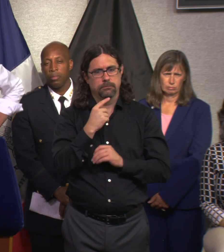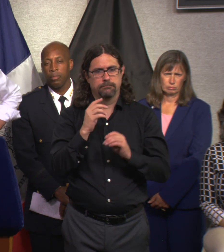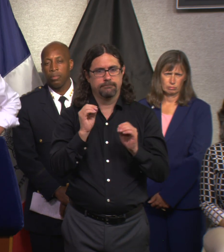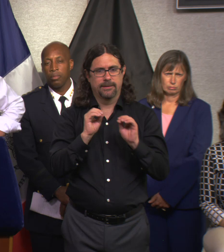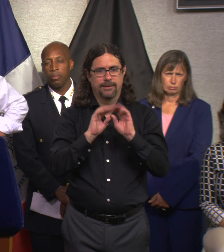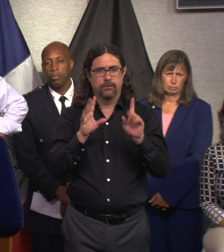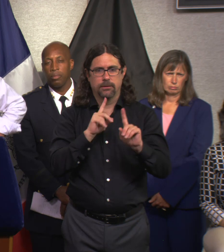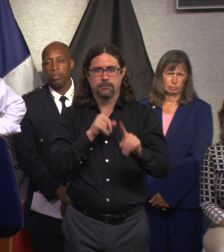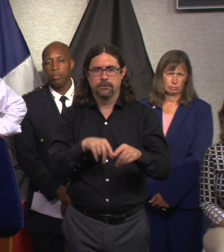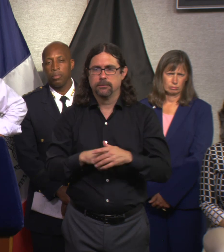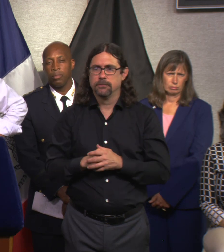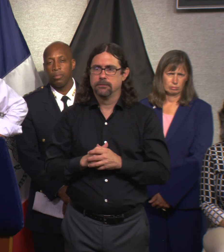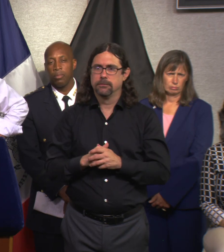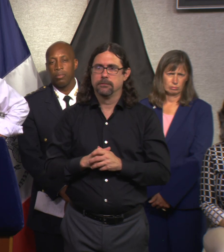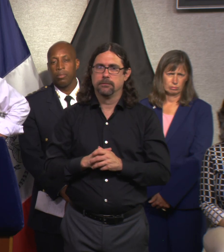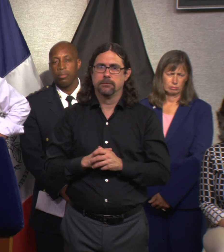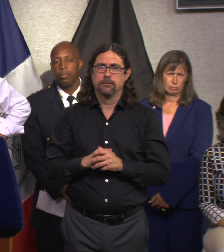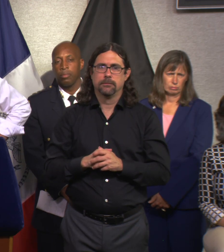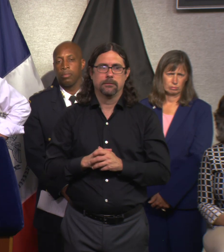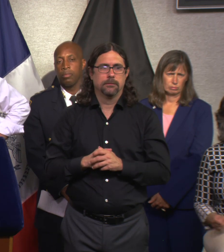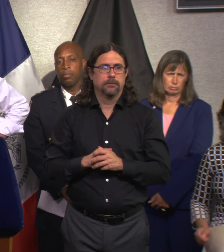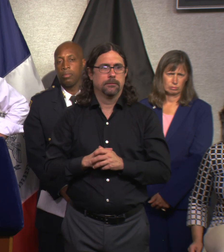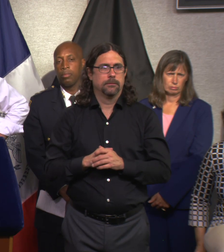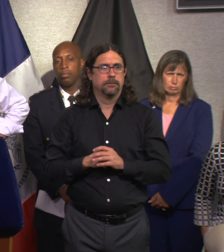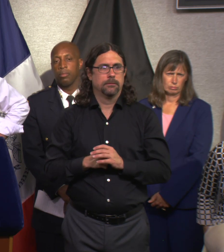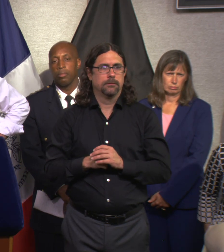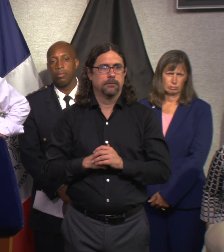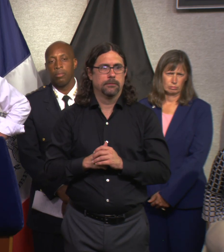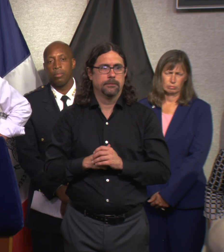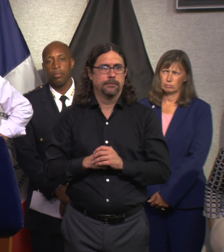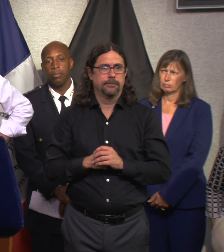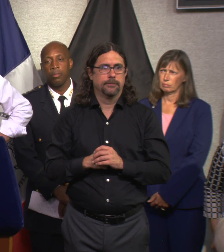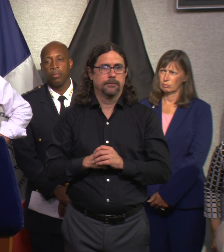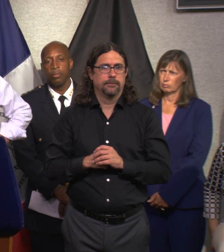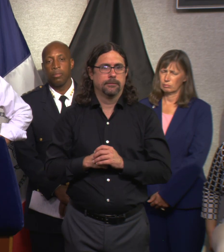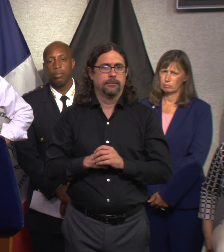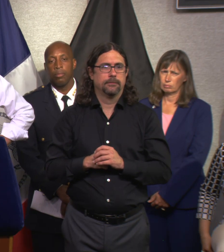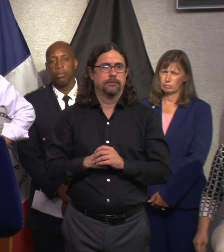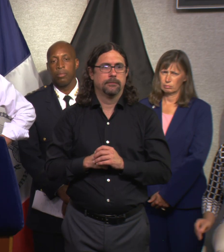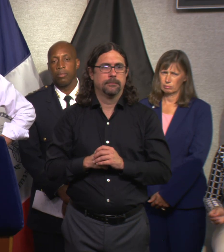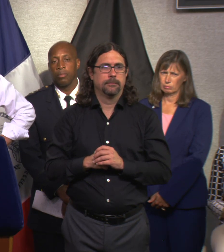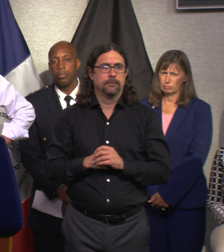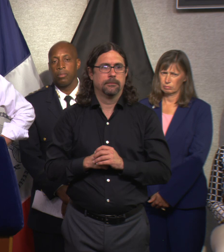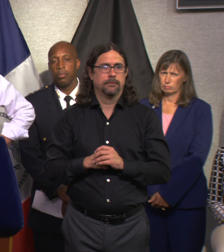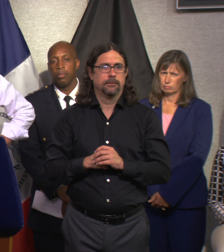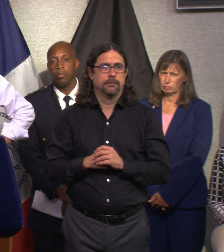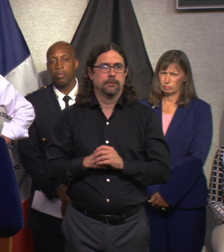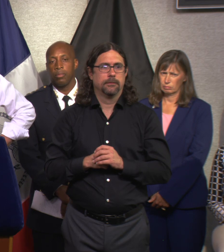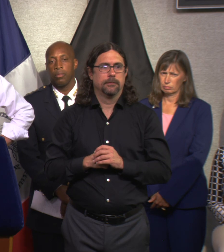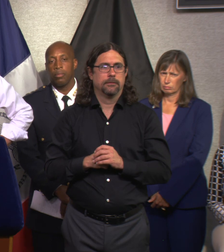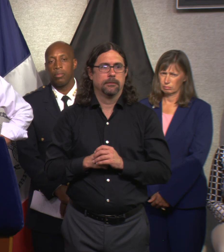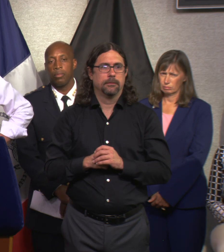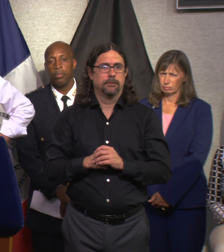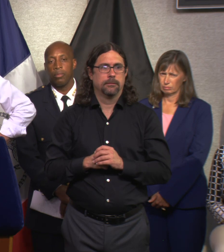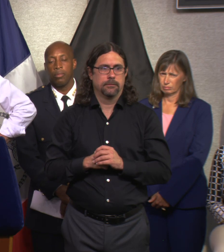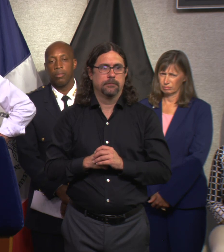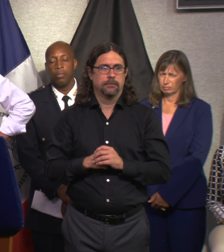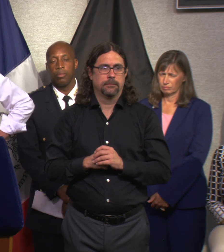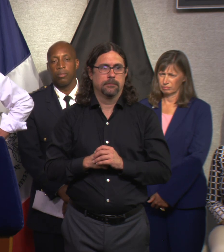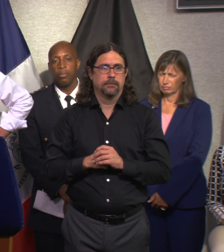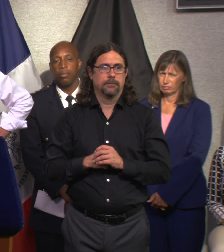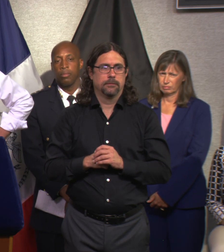last week at one of the apartment buildings that was raided by ICE. And Wait, can we stay on this? We'll go to ICE in a moment. It's a heat wave, okay,